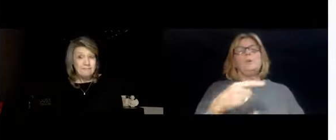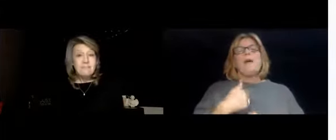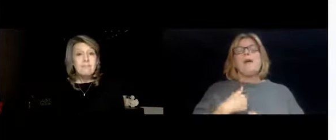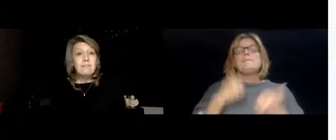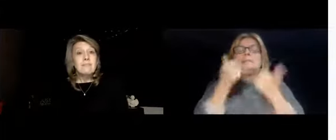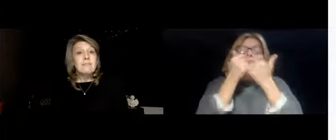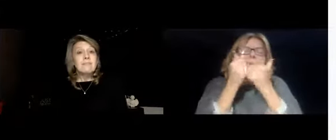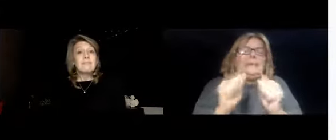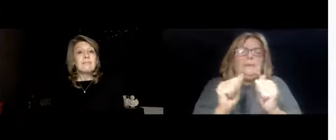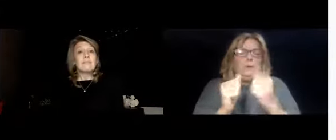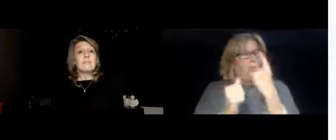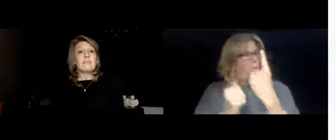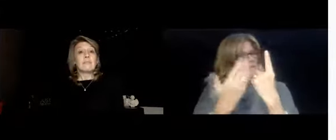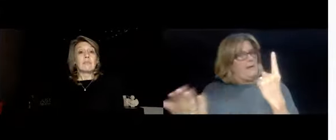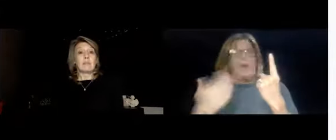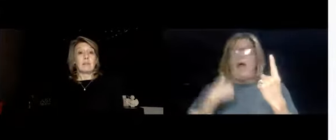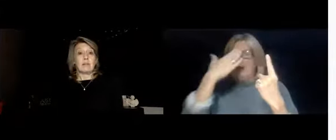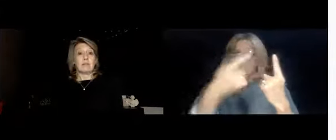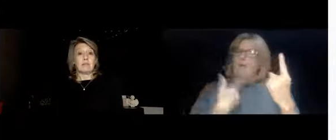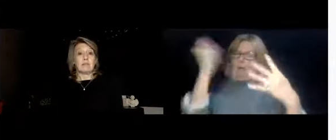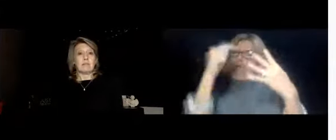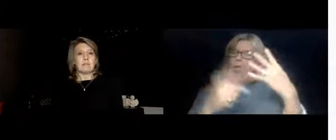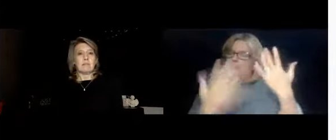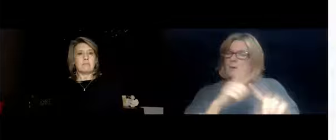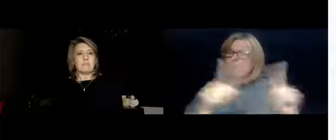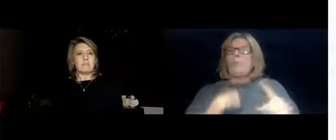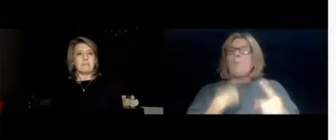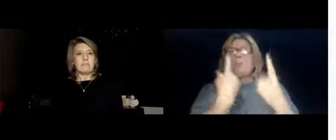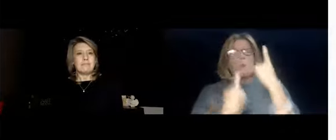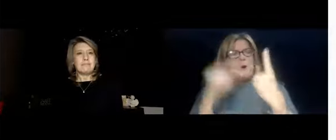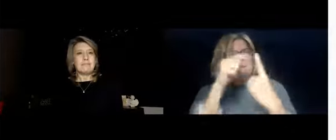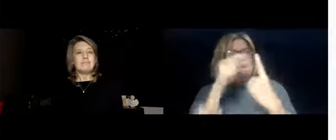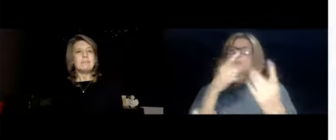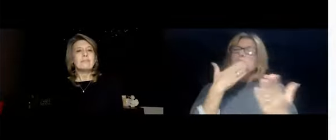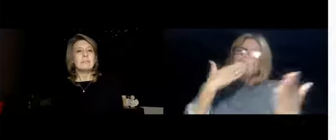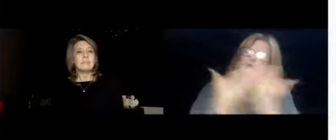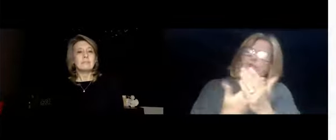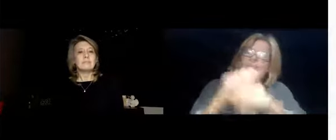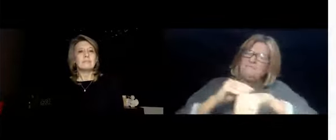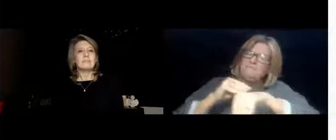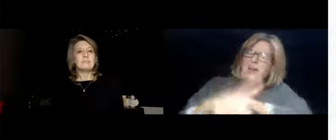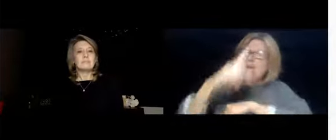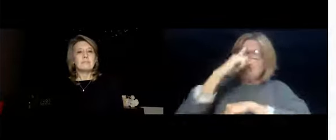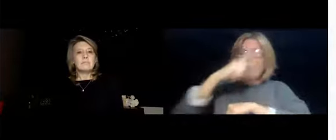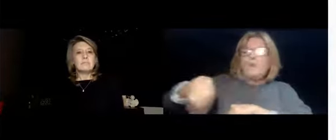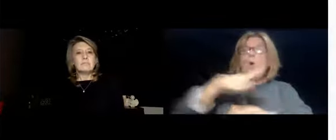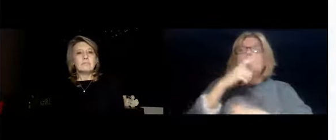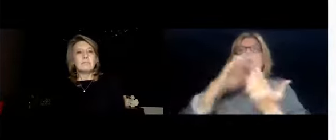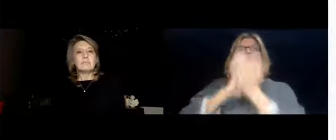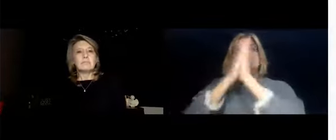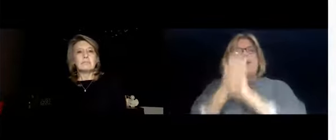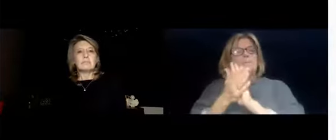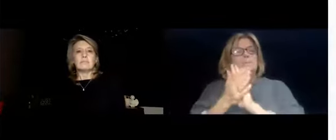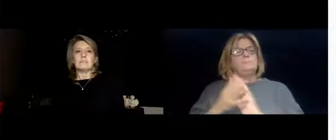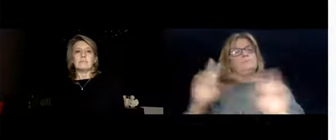question. Do you have any one thing, and I'm sure you have many things, but any one thing, one good